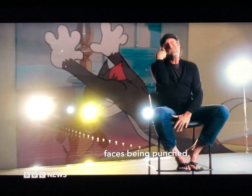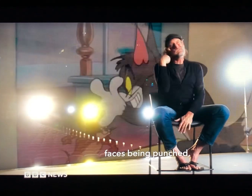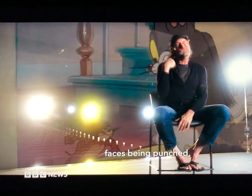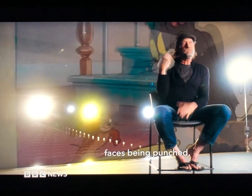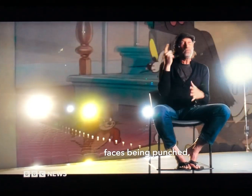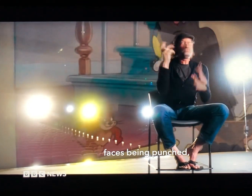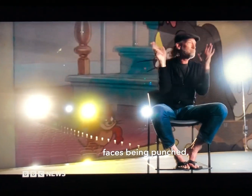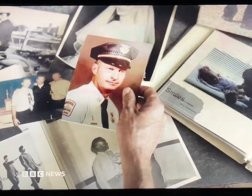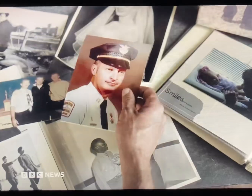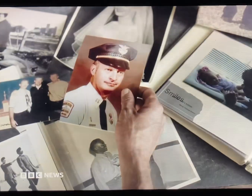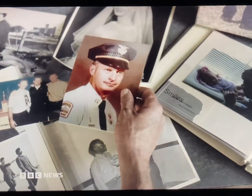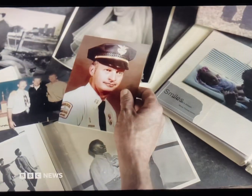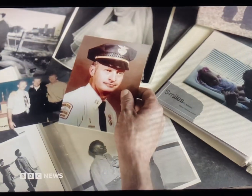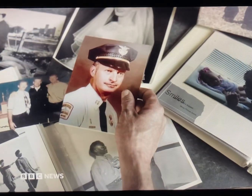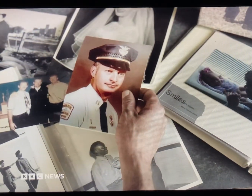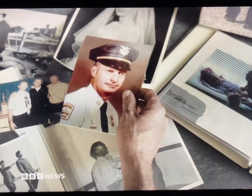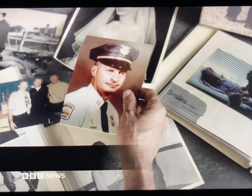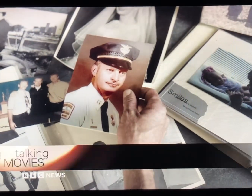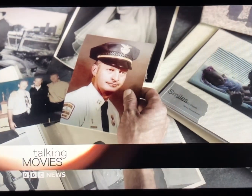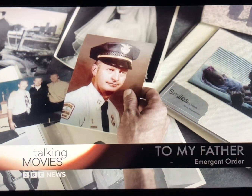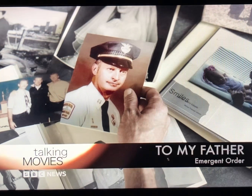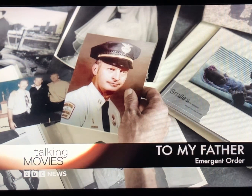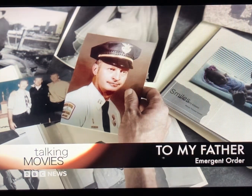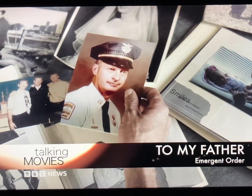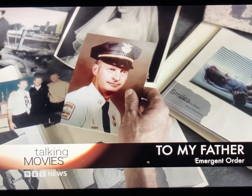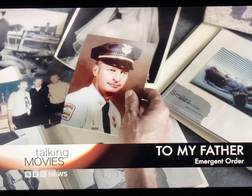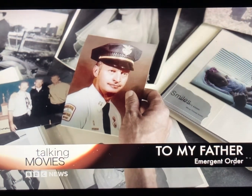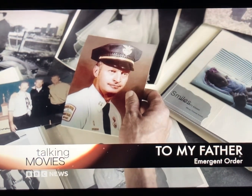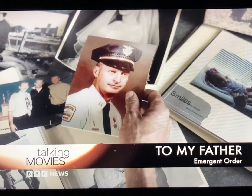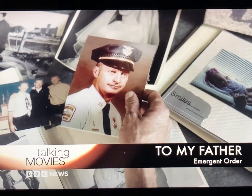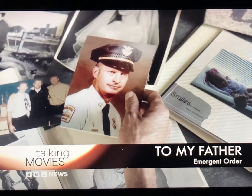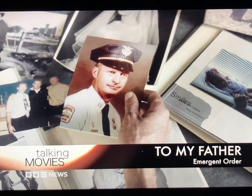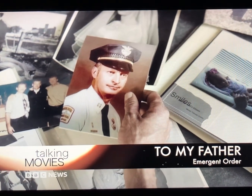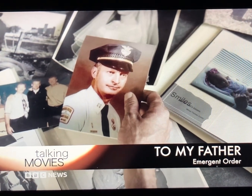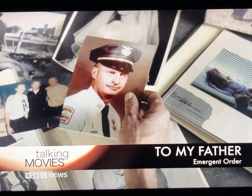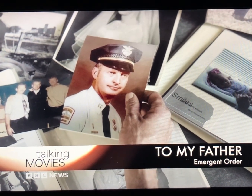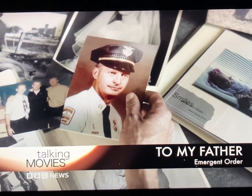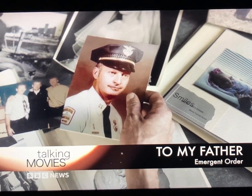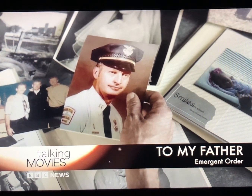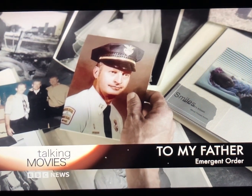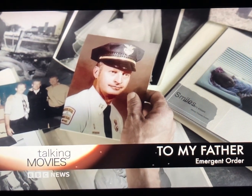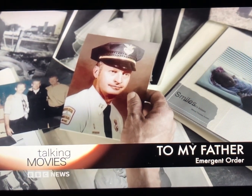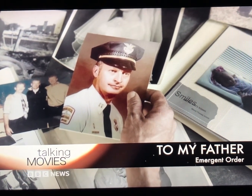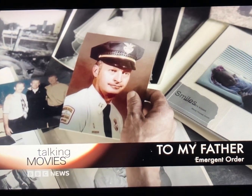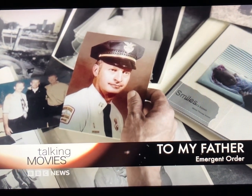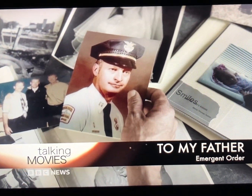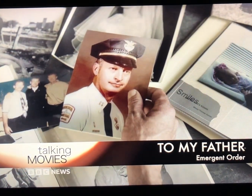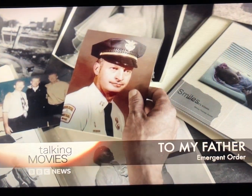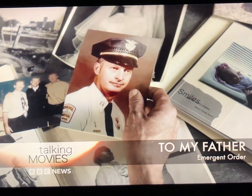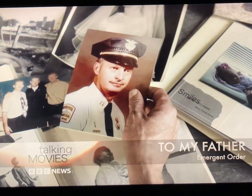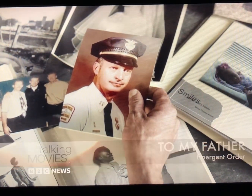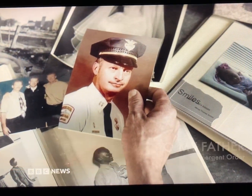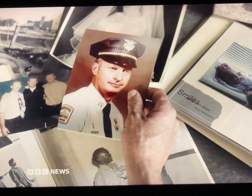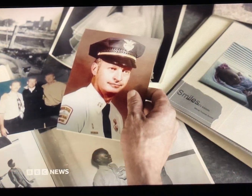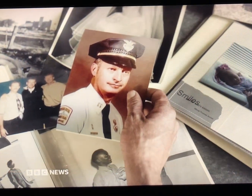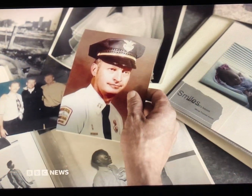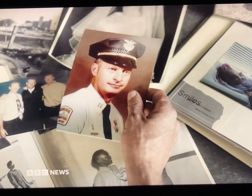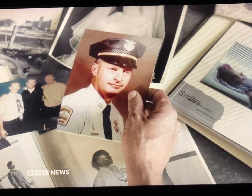that his father, a police chief in Arizona, went out of his way to learn sign language so he could communicate with him. This short film